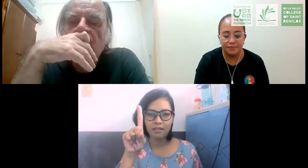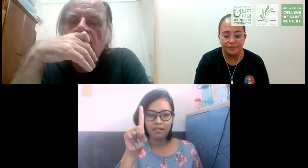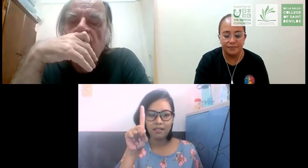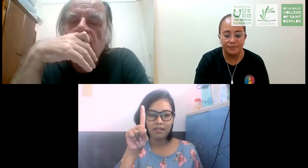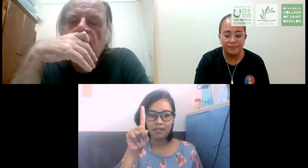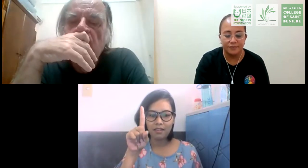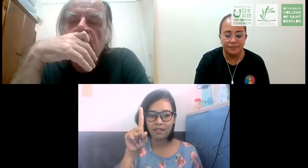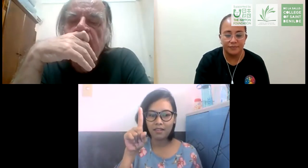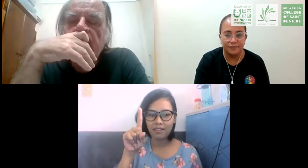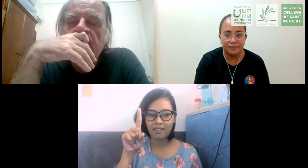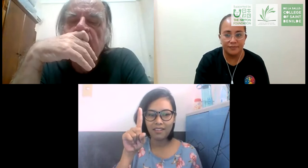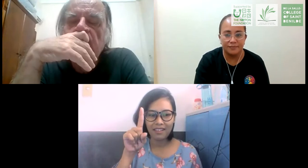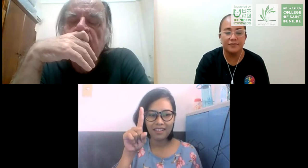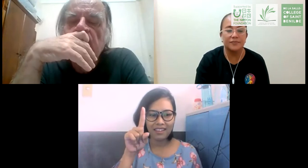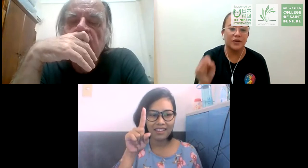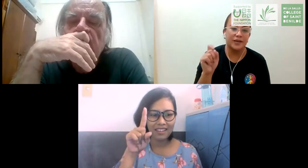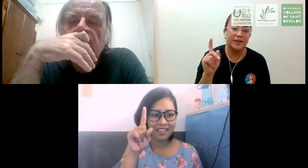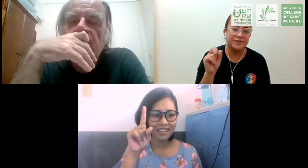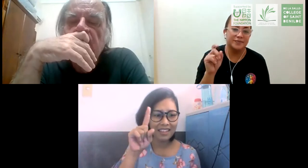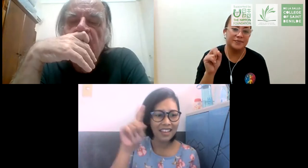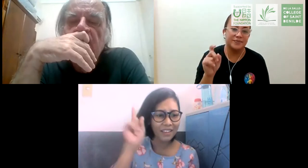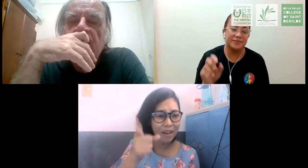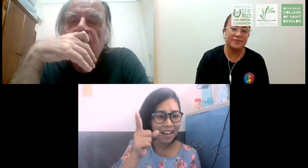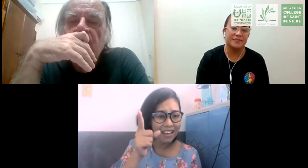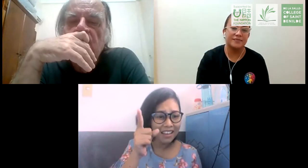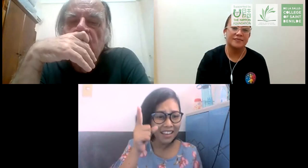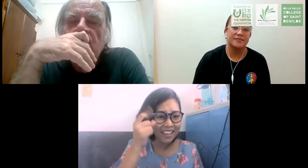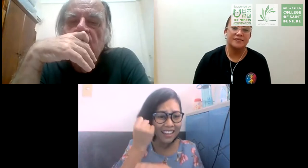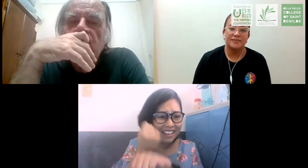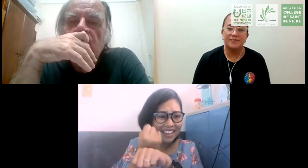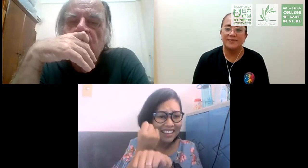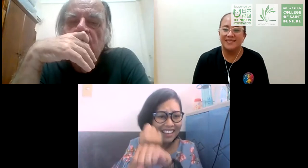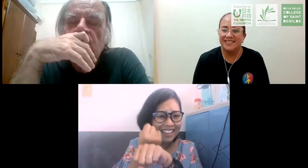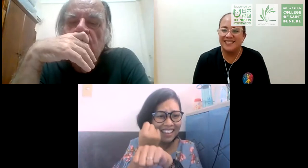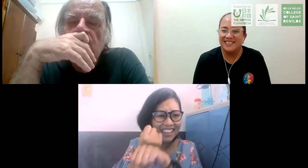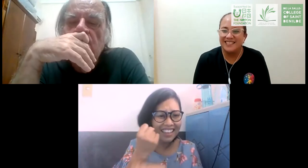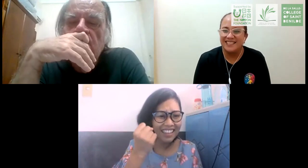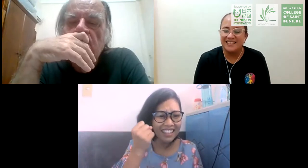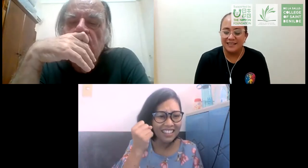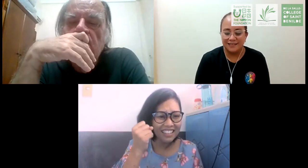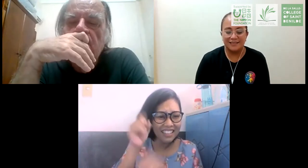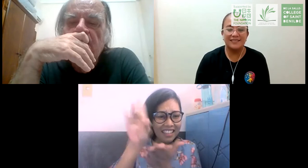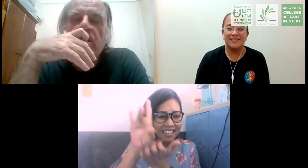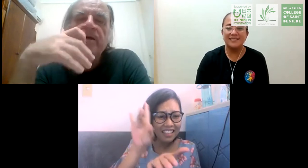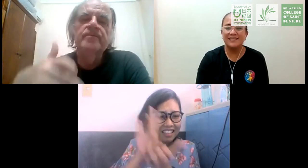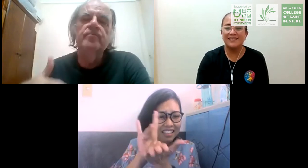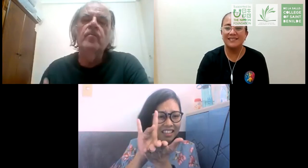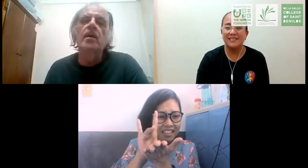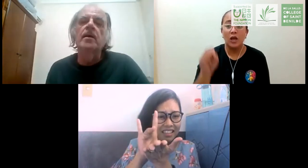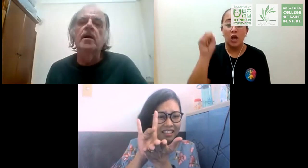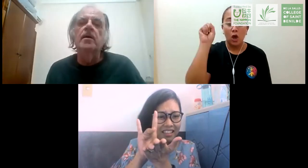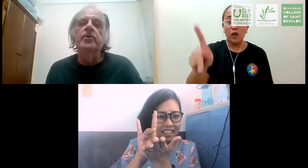there. So Okay. we just have the one lesson ready.